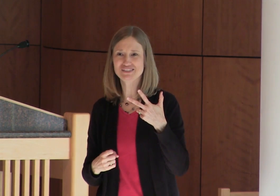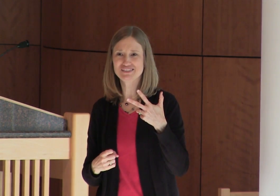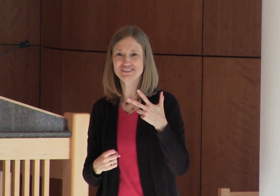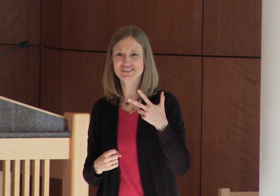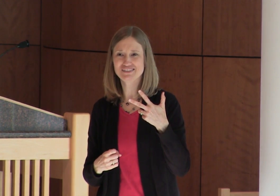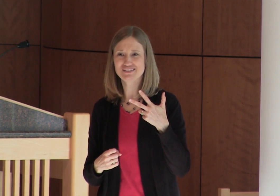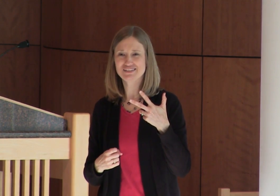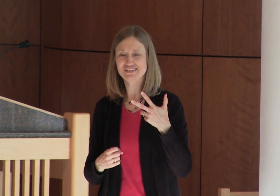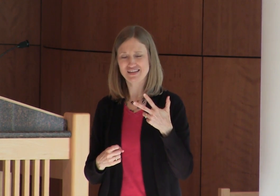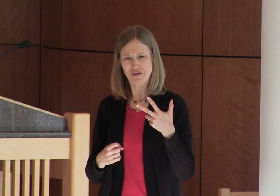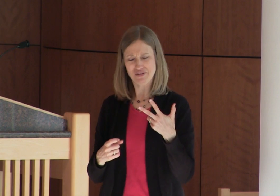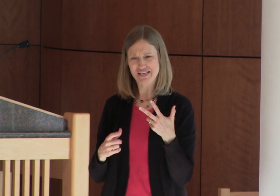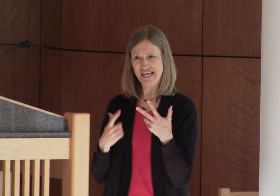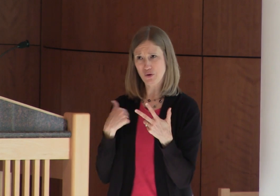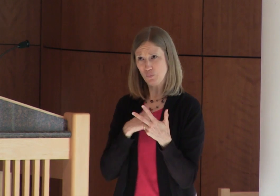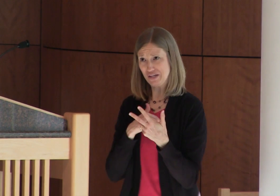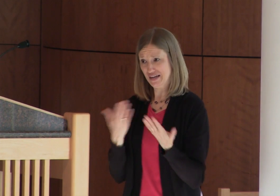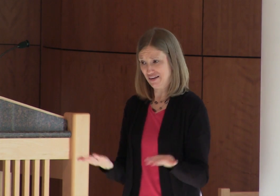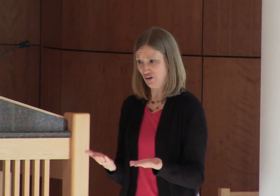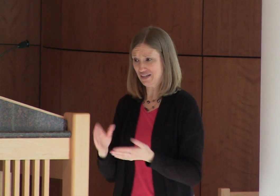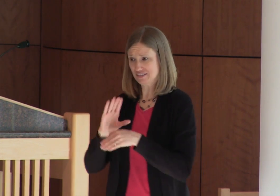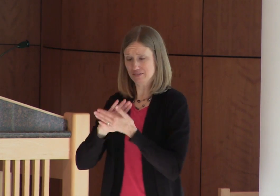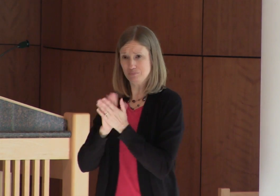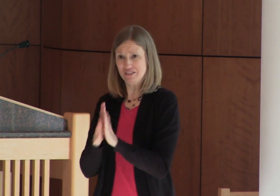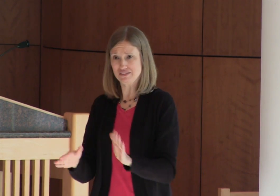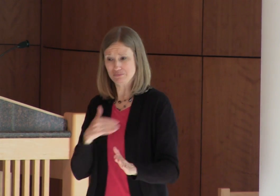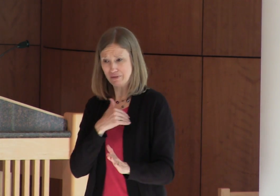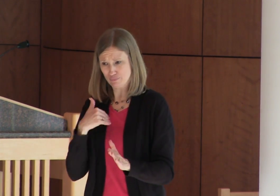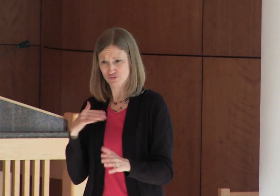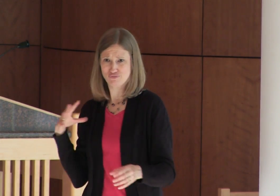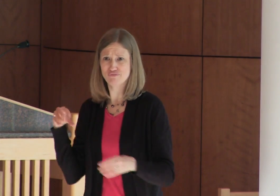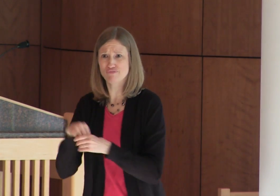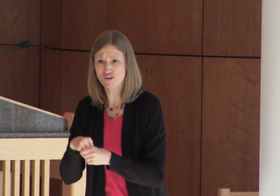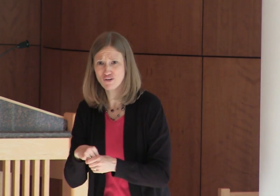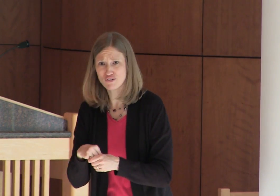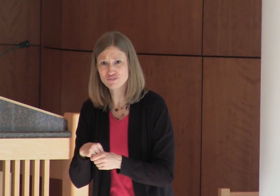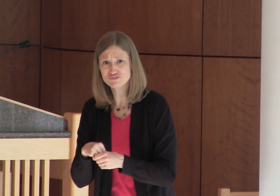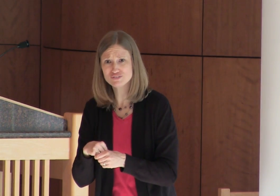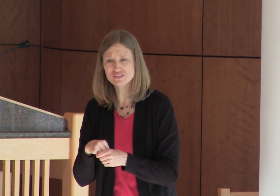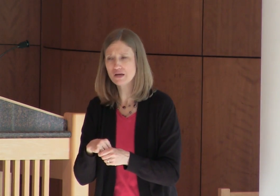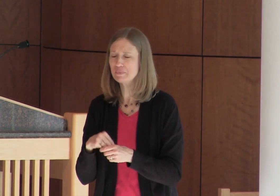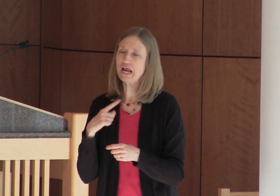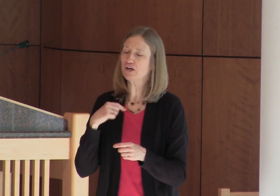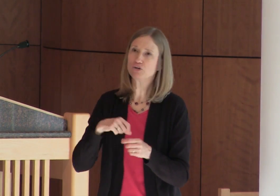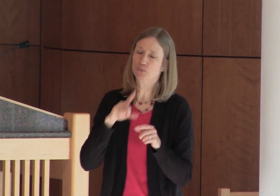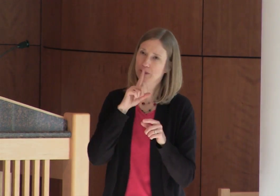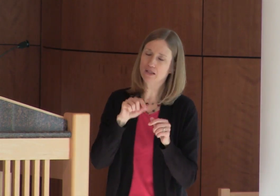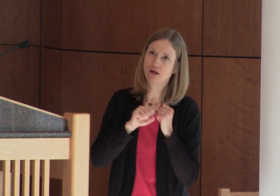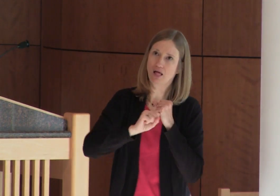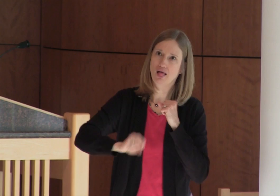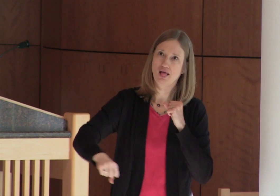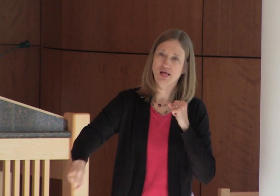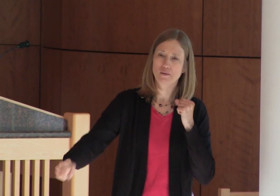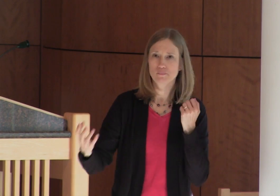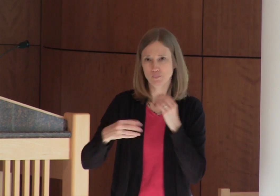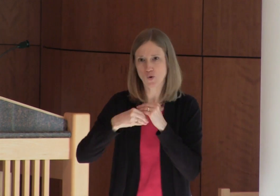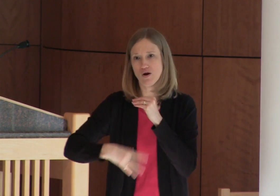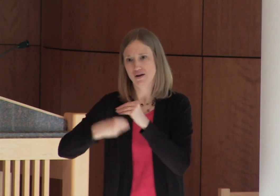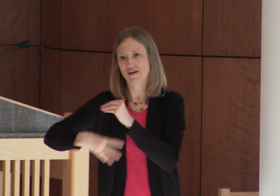got to be a part of those dreams the last 10 years. I could go on and on because this is a place where the Holy